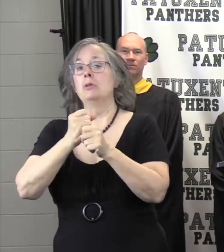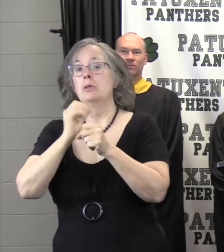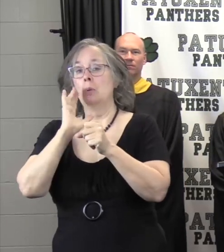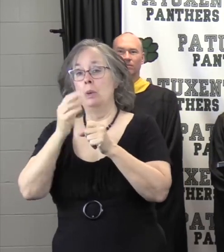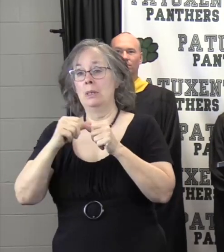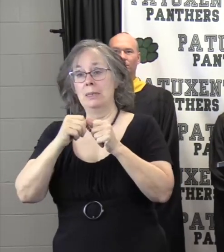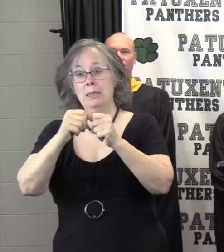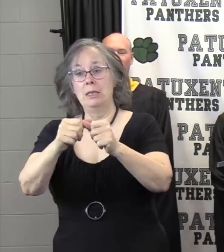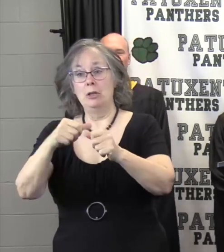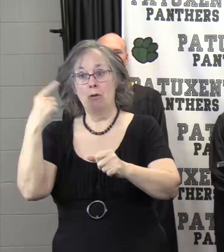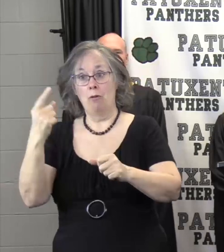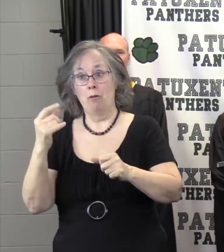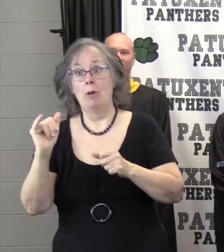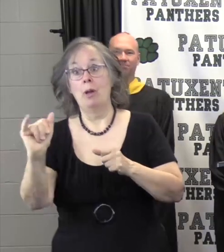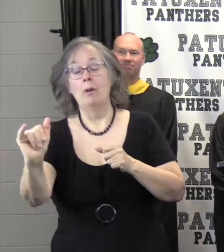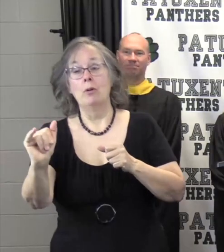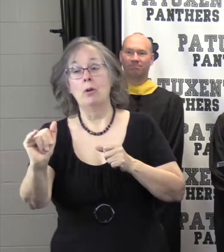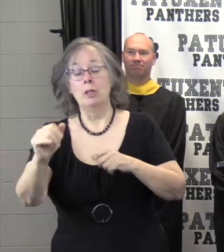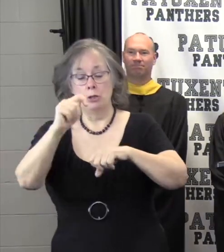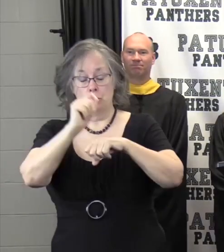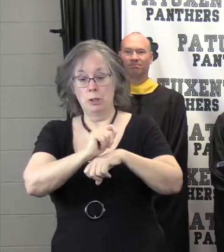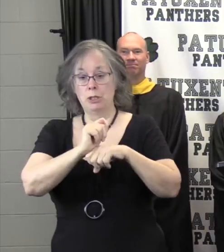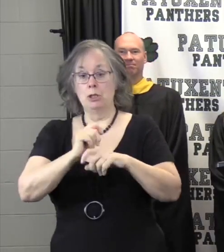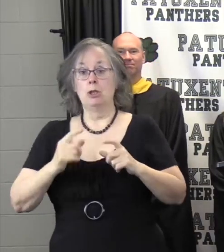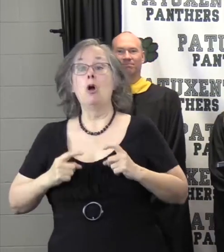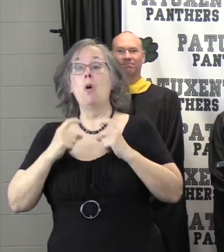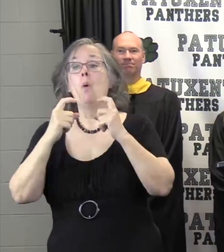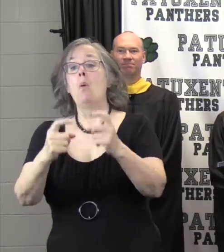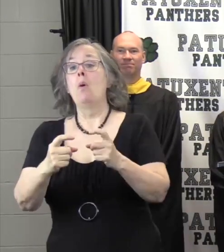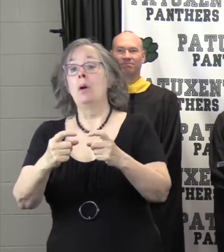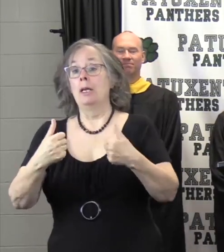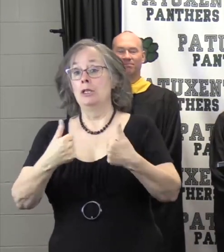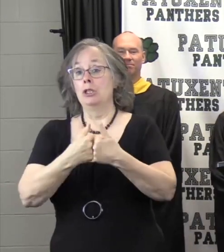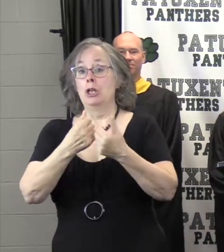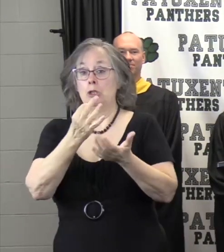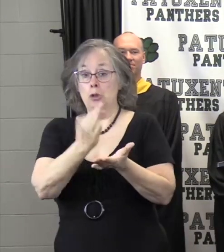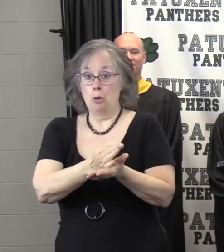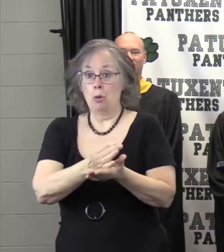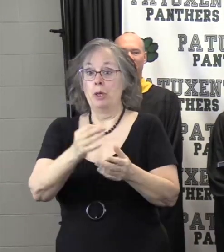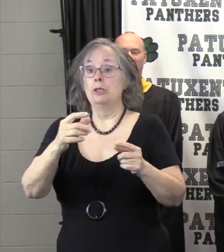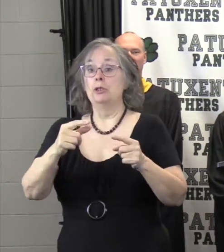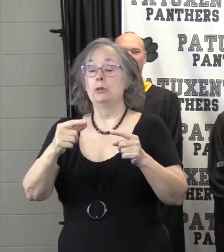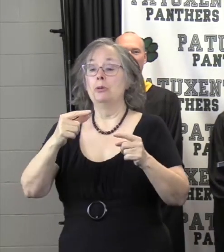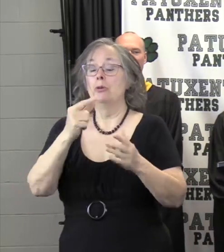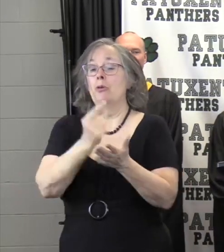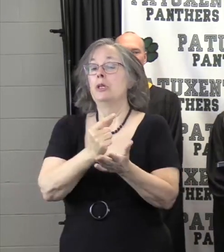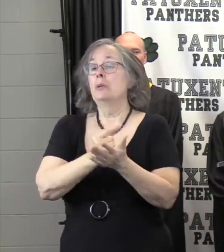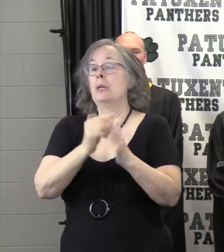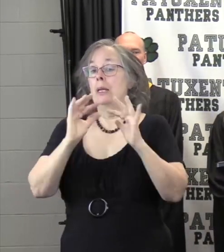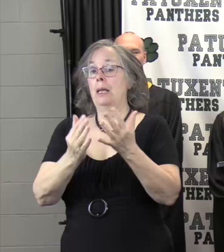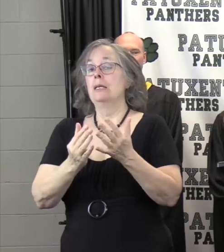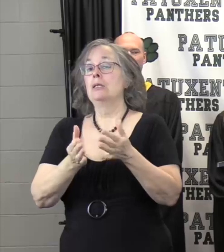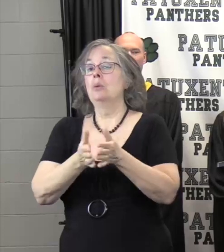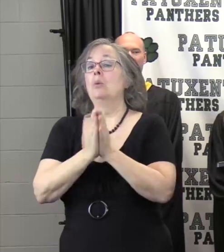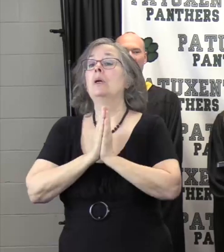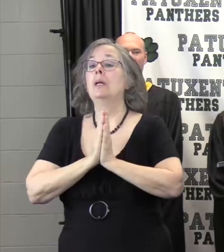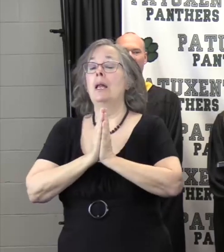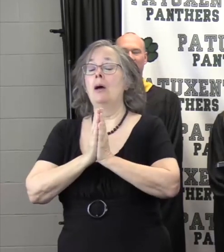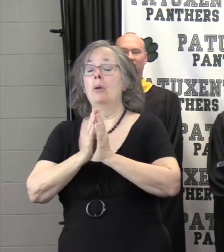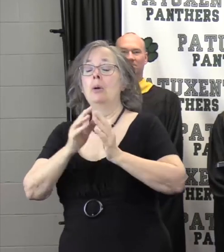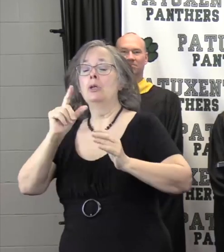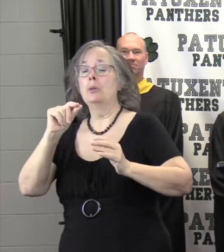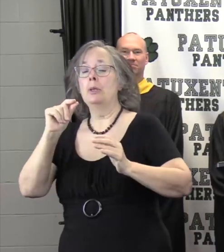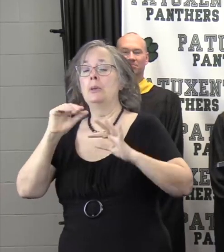forever. This new tradition, awarding a challenge coin to the graduating class, will allow for the class of 2020 to remain a part